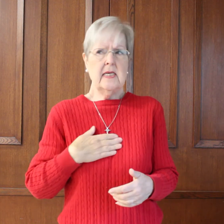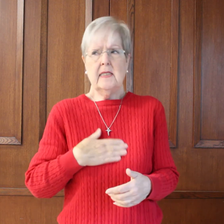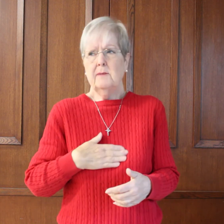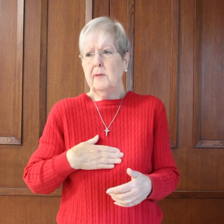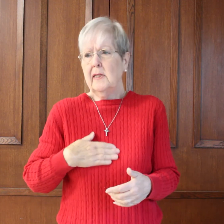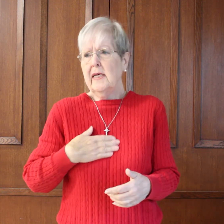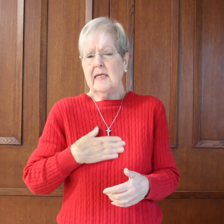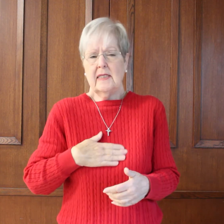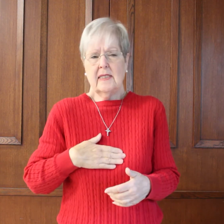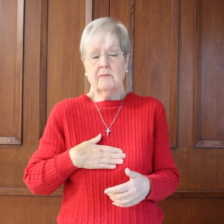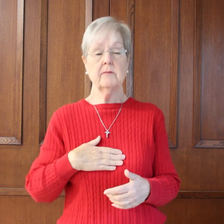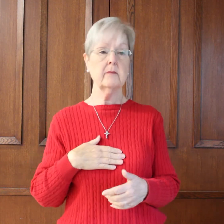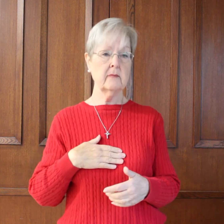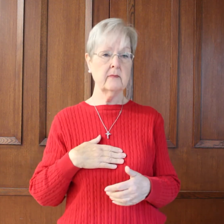please, please.